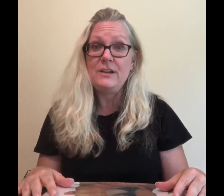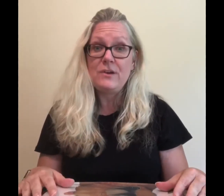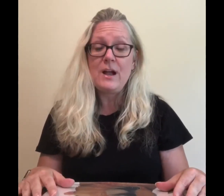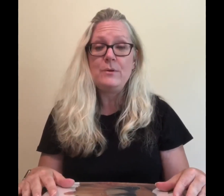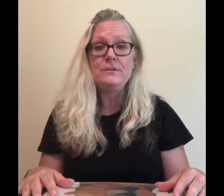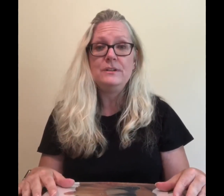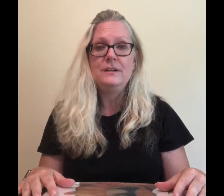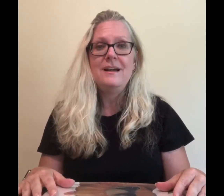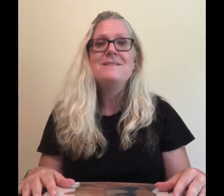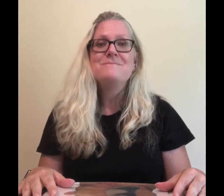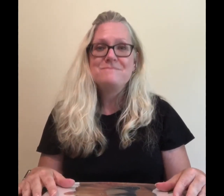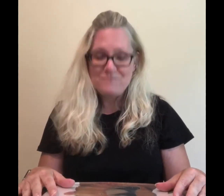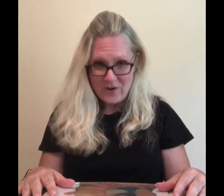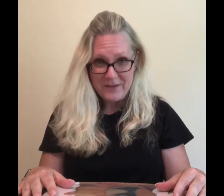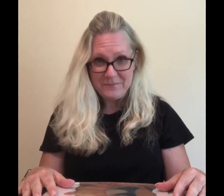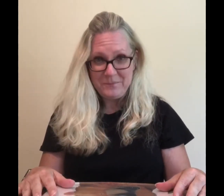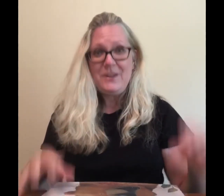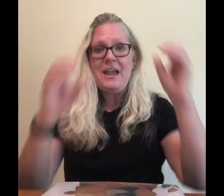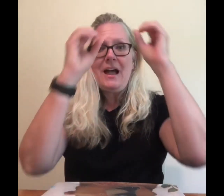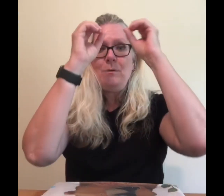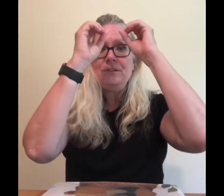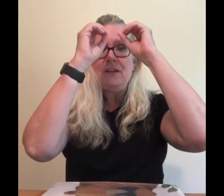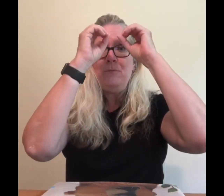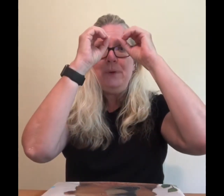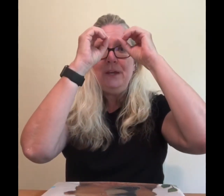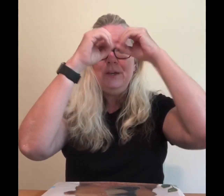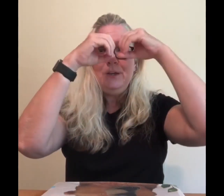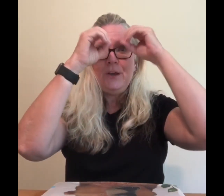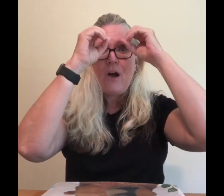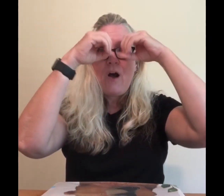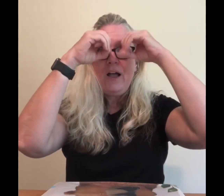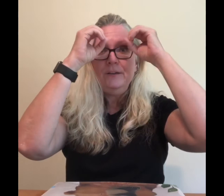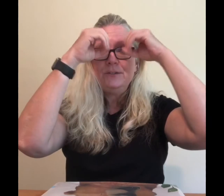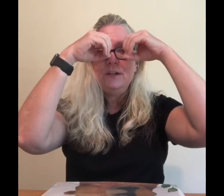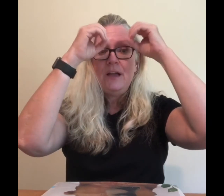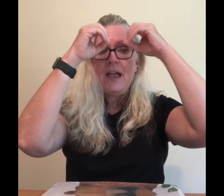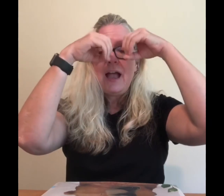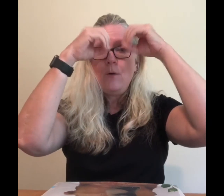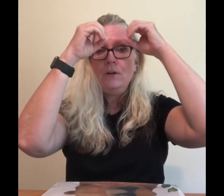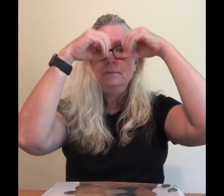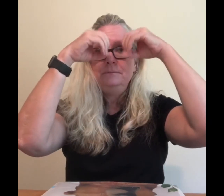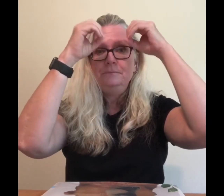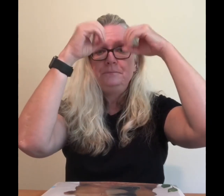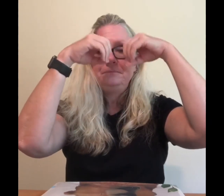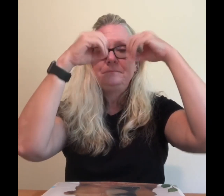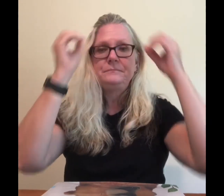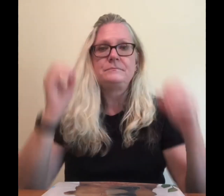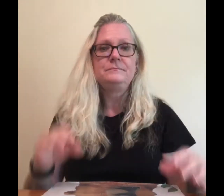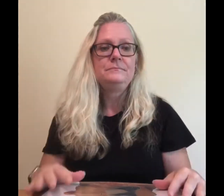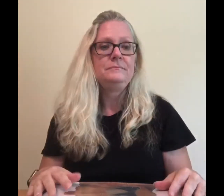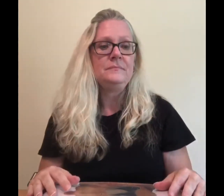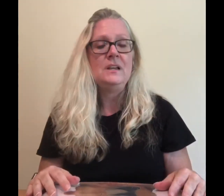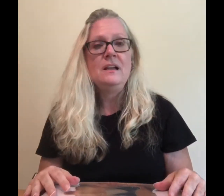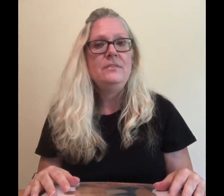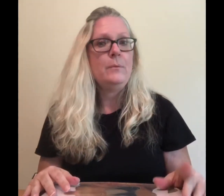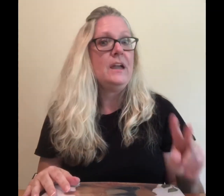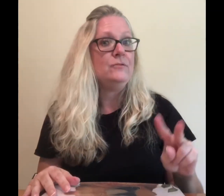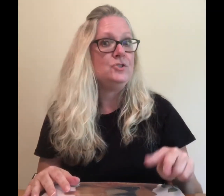owl? Right, owls have big eyes, owl. Then we have two